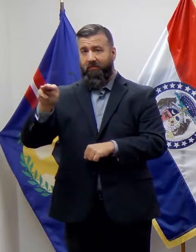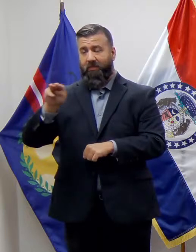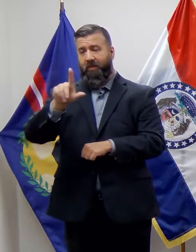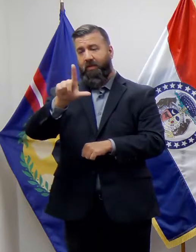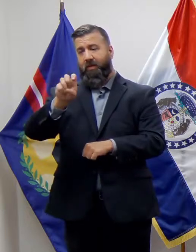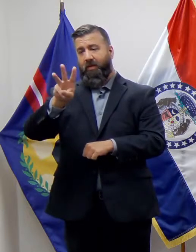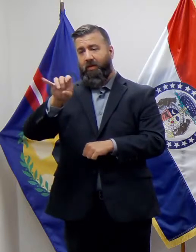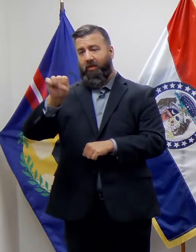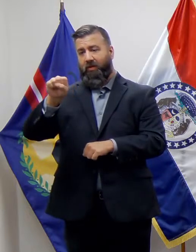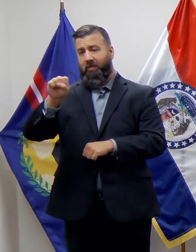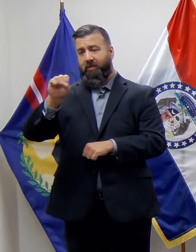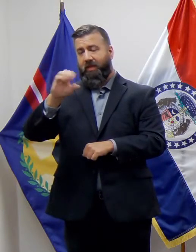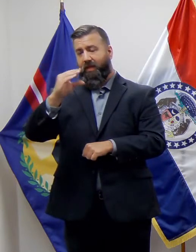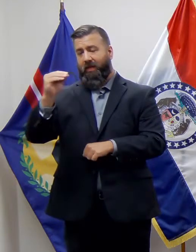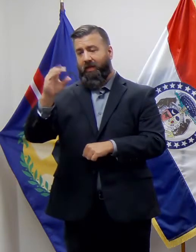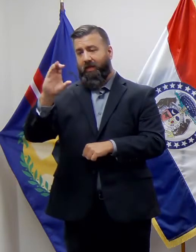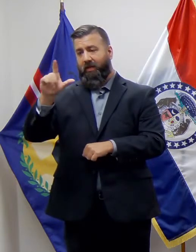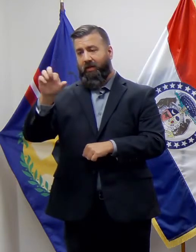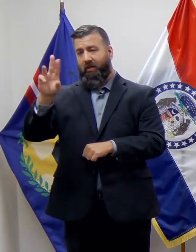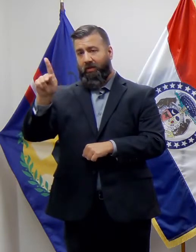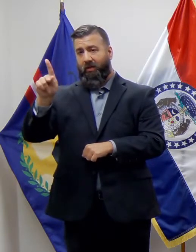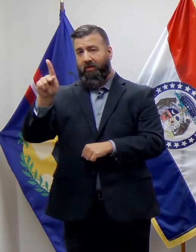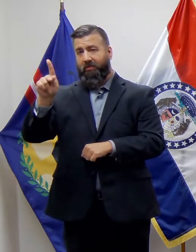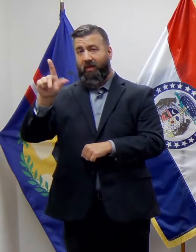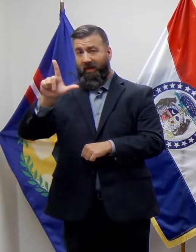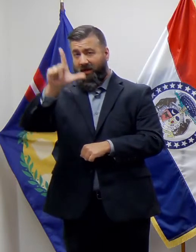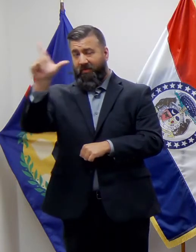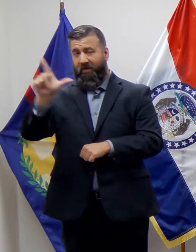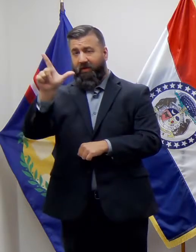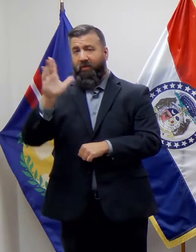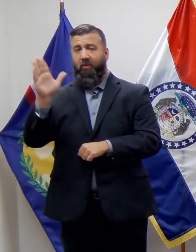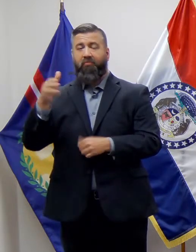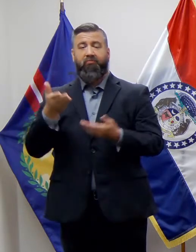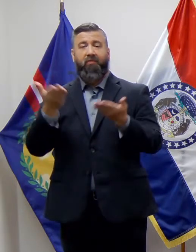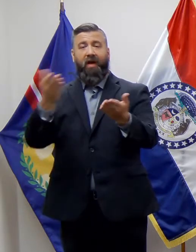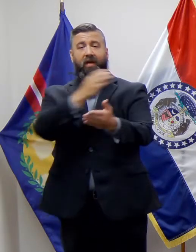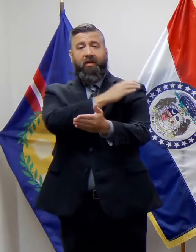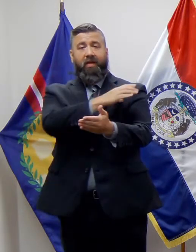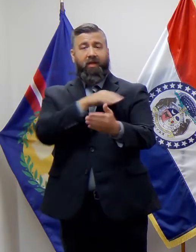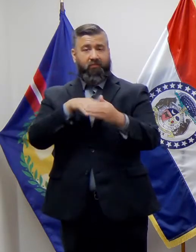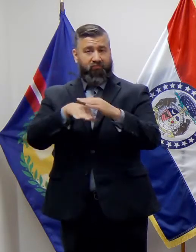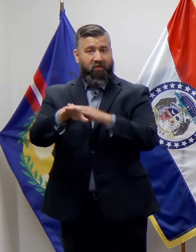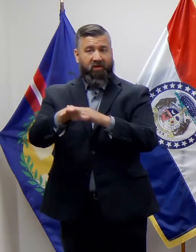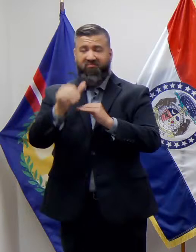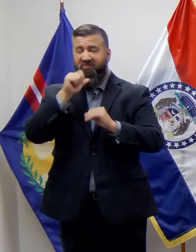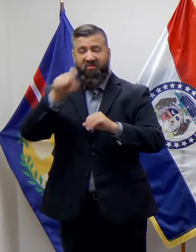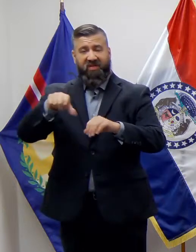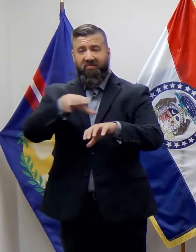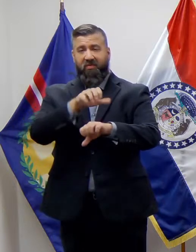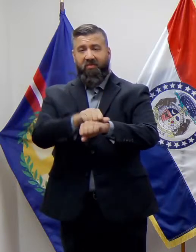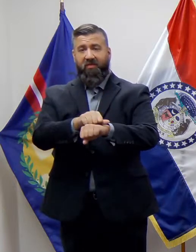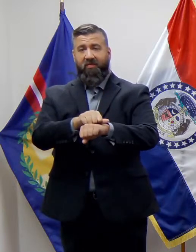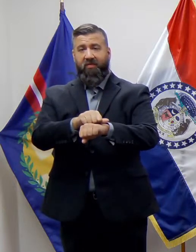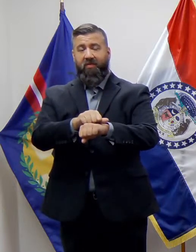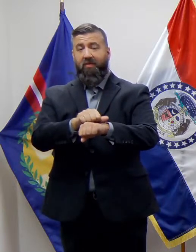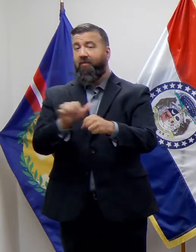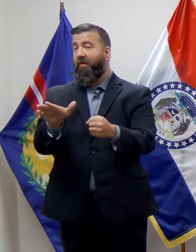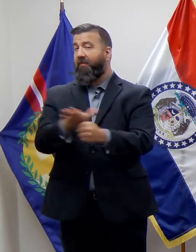County Library will provide a walk-in clinic. For a complete list of vaccine opportunities, please go to